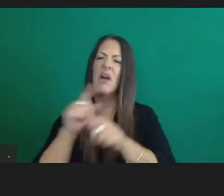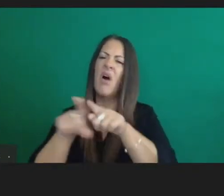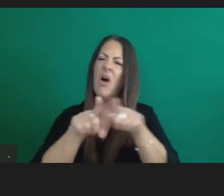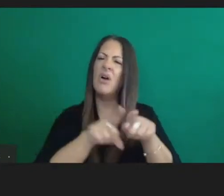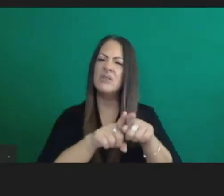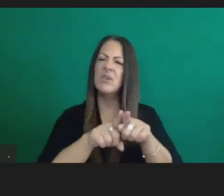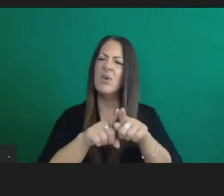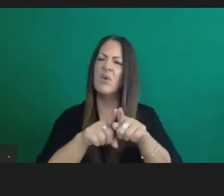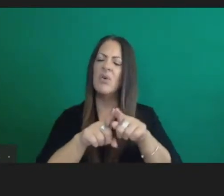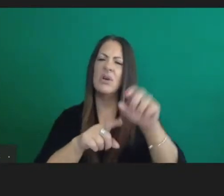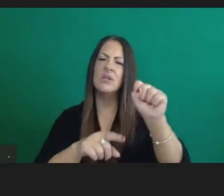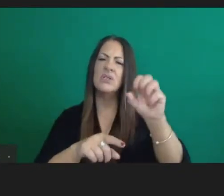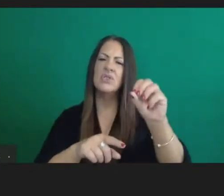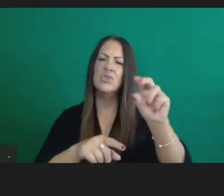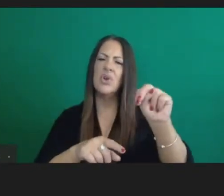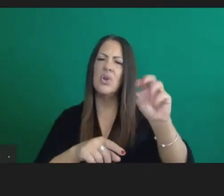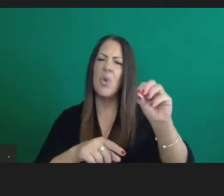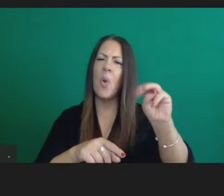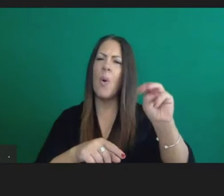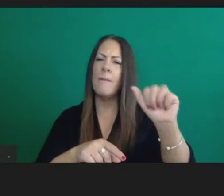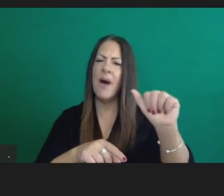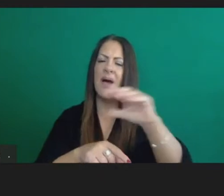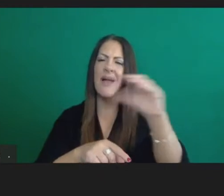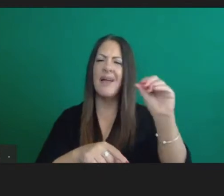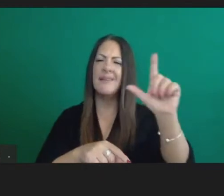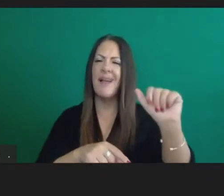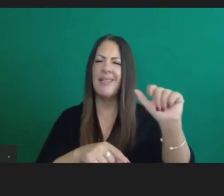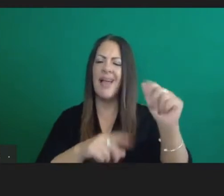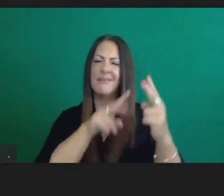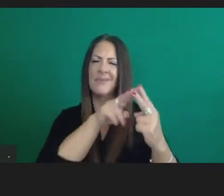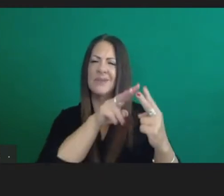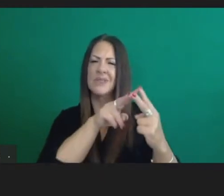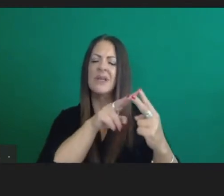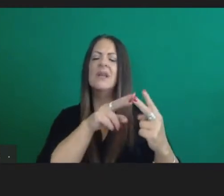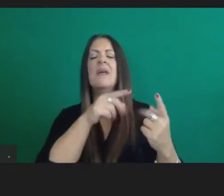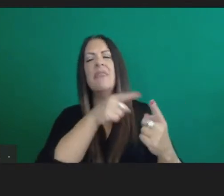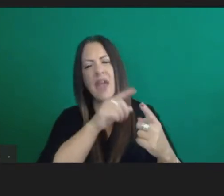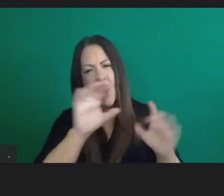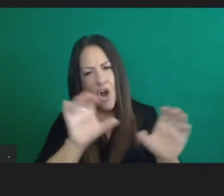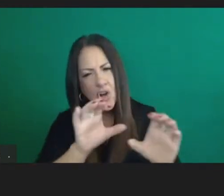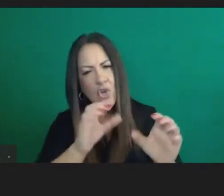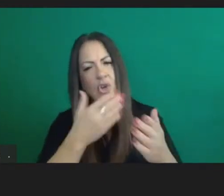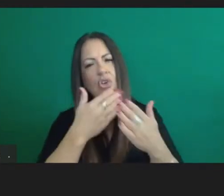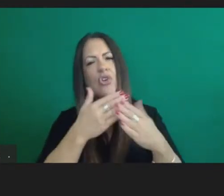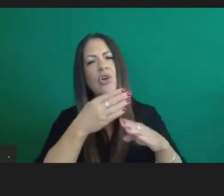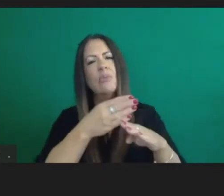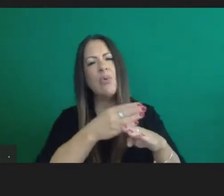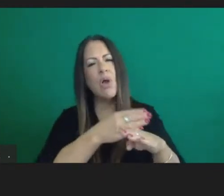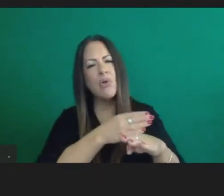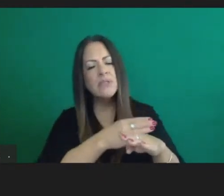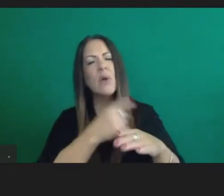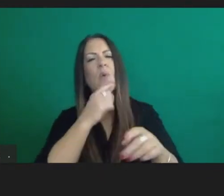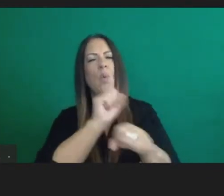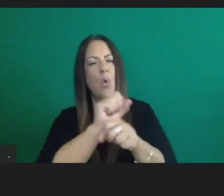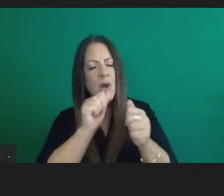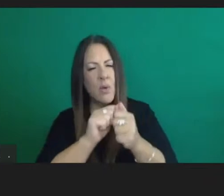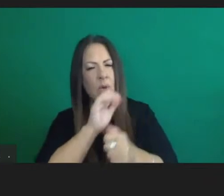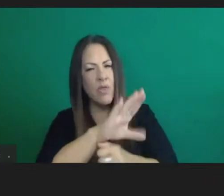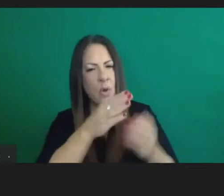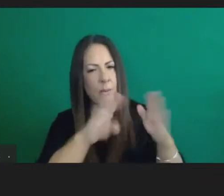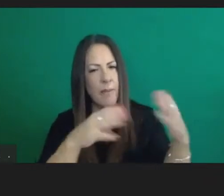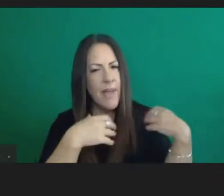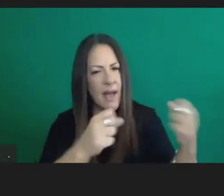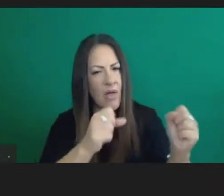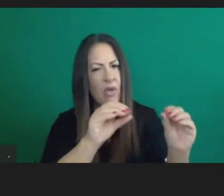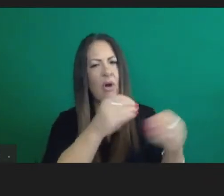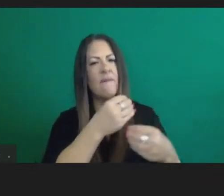you mentioned, Sonoma and LA, are making good progress. We're working closely with their public health leaders who are